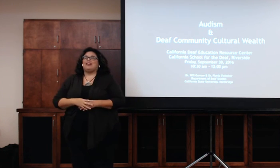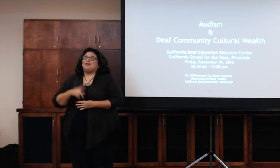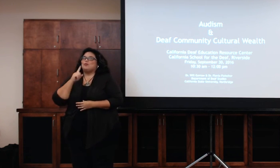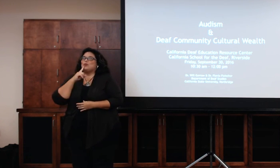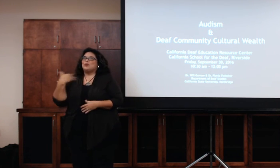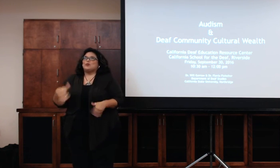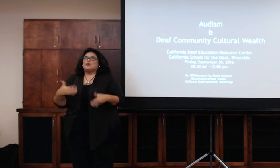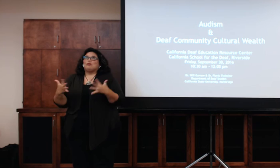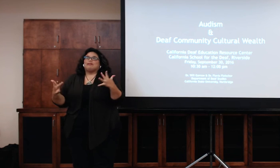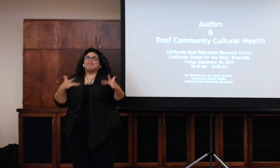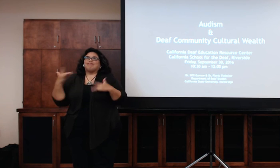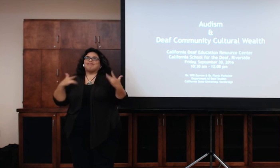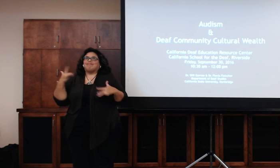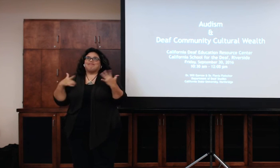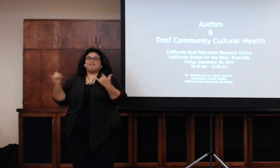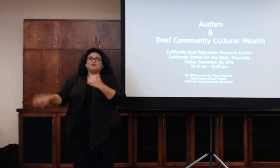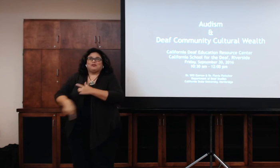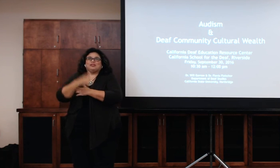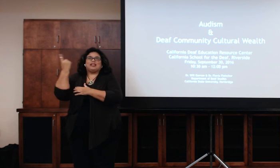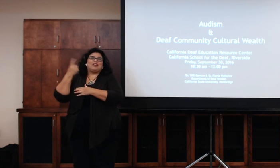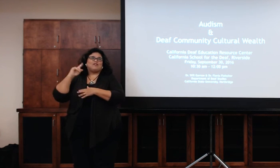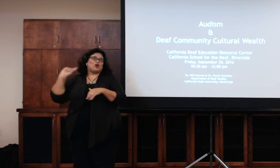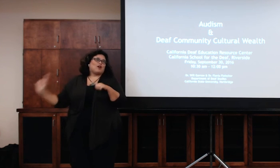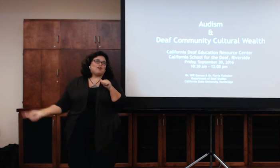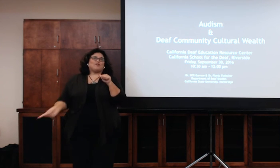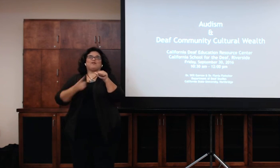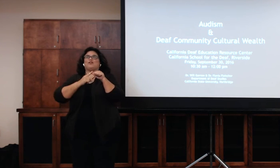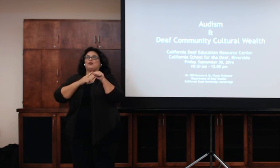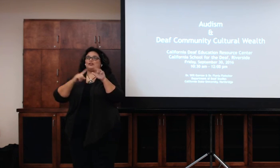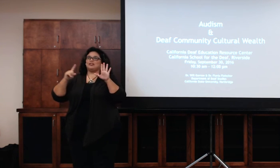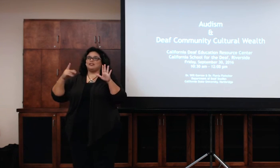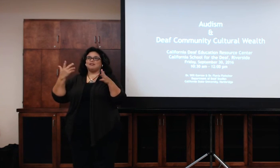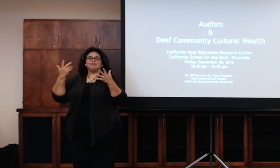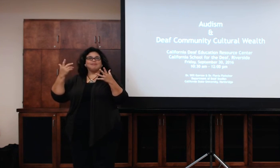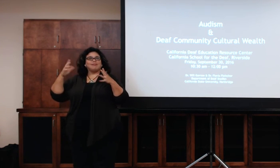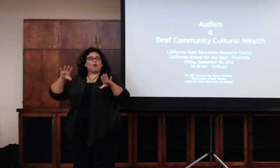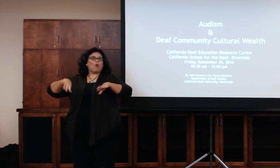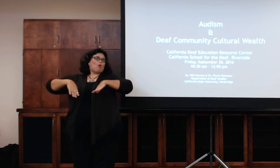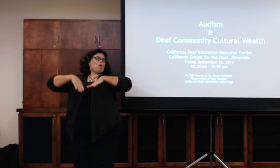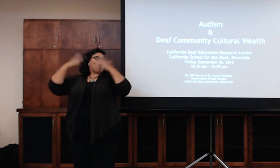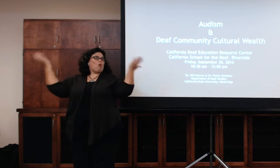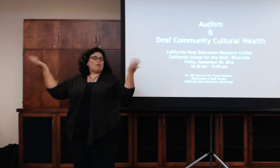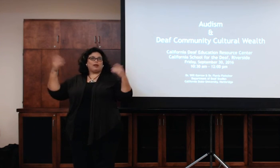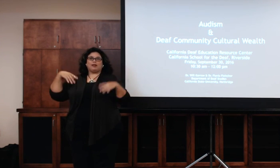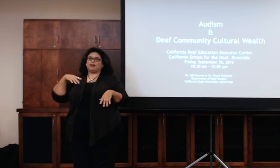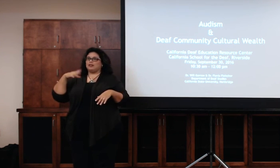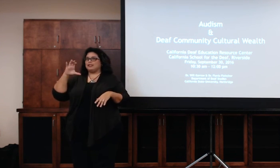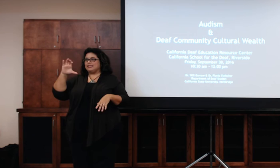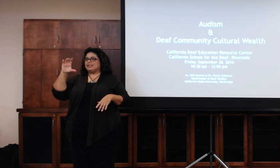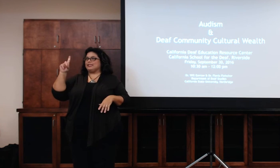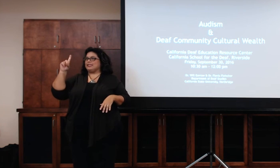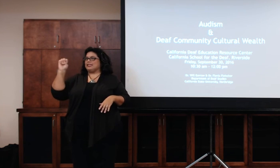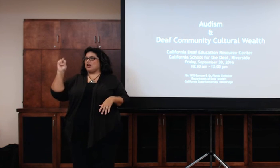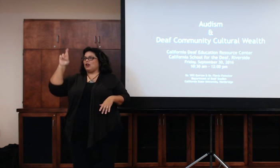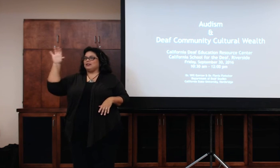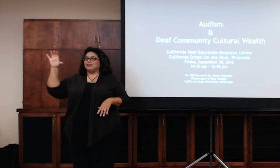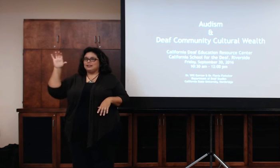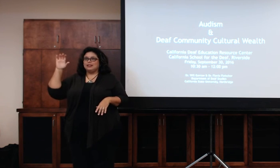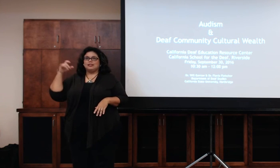morning. Oh, we are thrilled to have our first official opener of